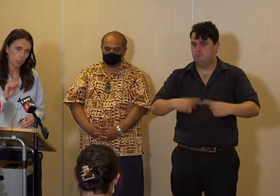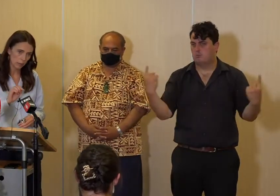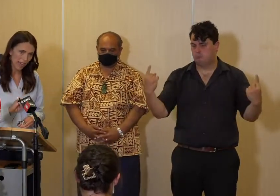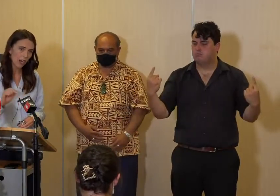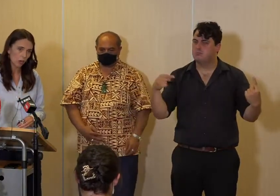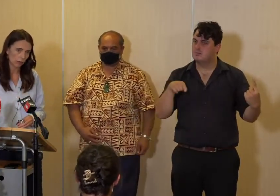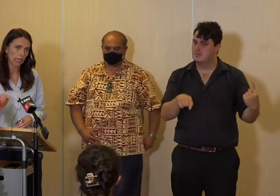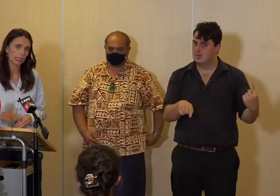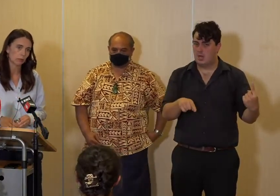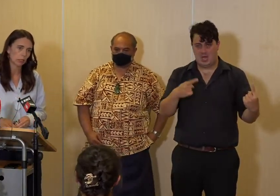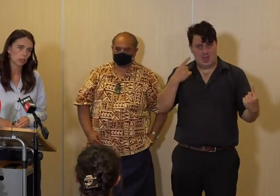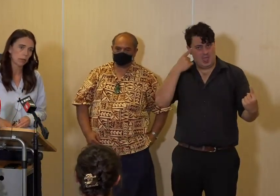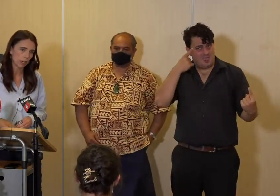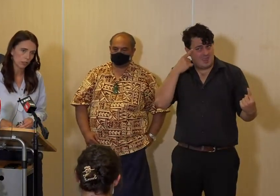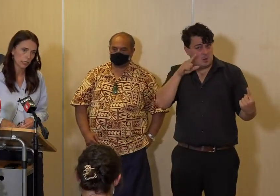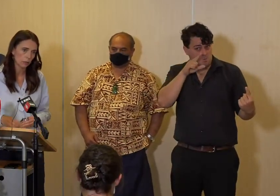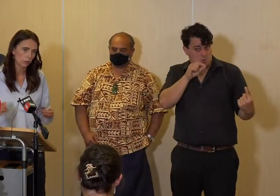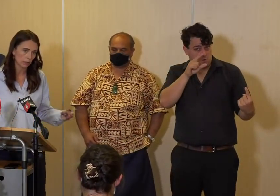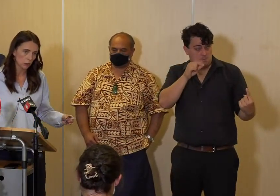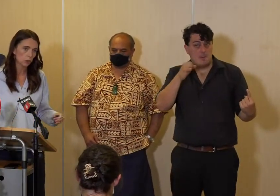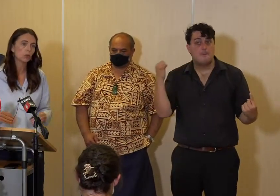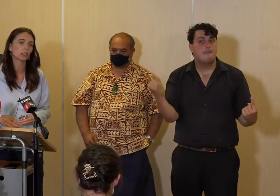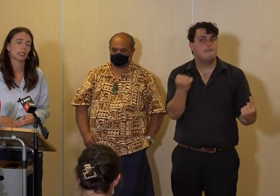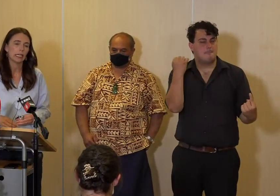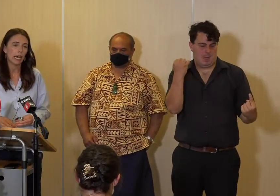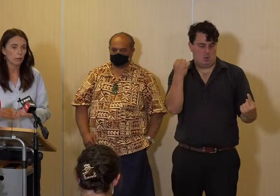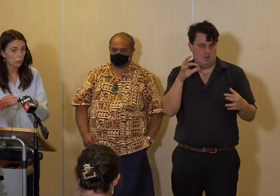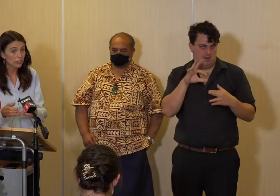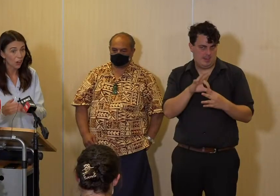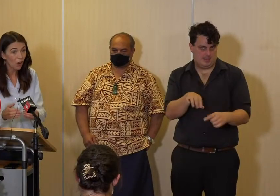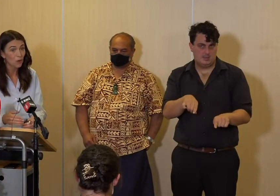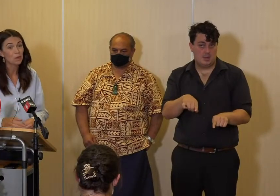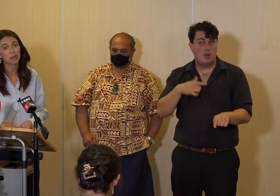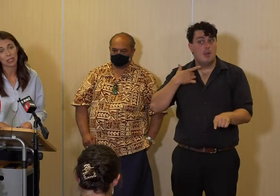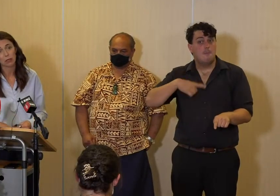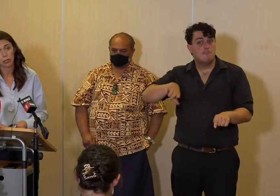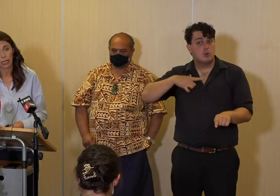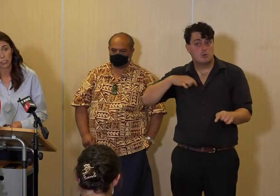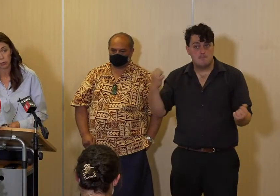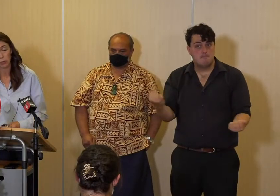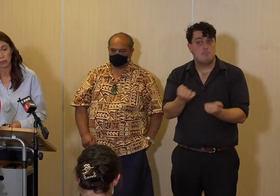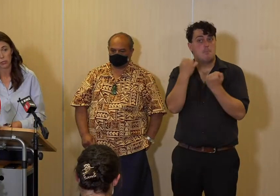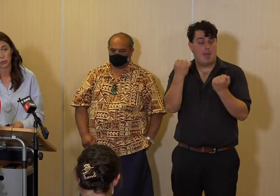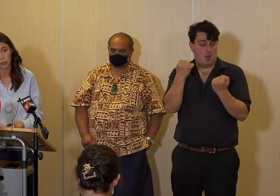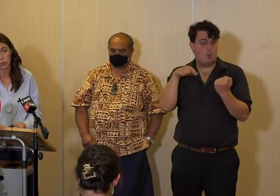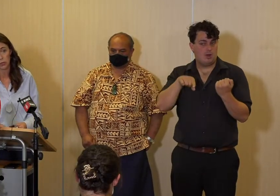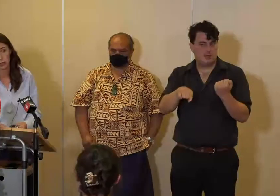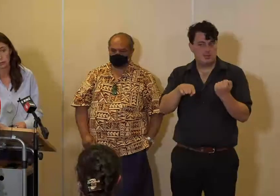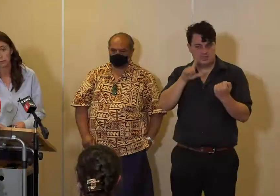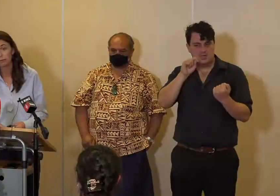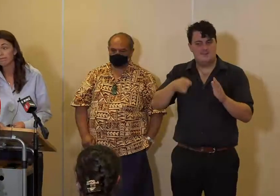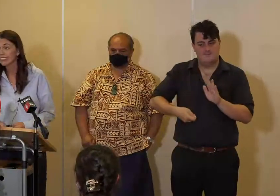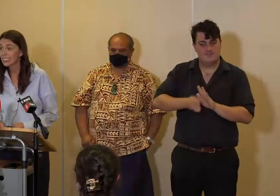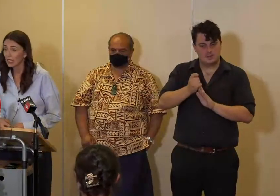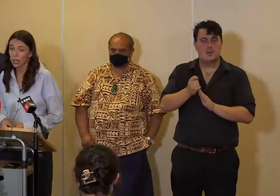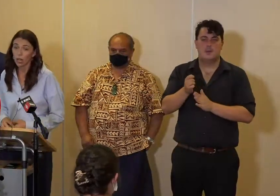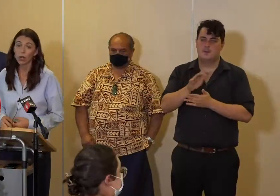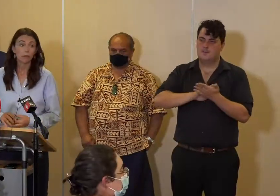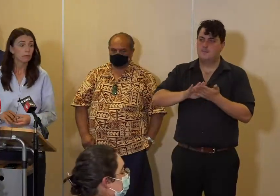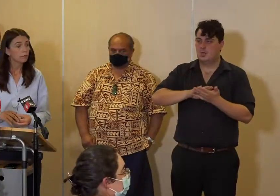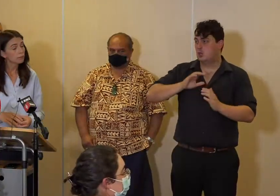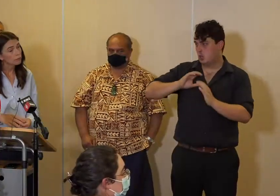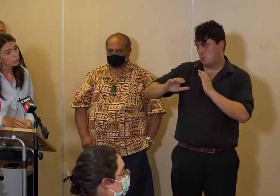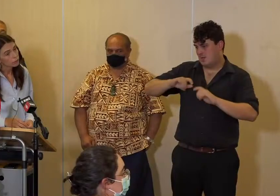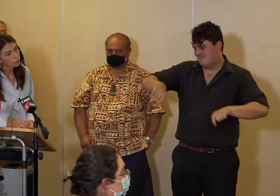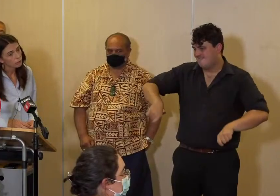it was actually power related, and because power is able to be restored, there is a hope that communication will be restored soon too. Are